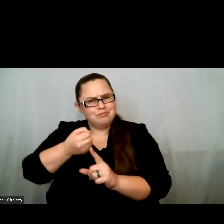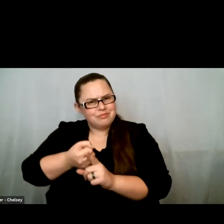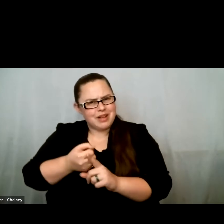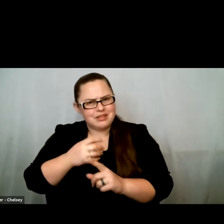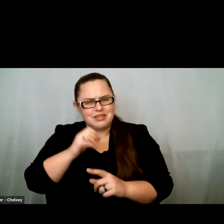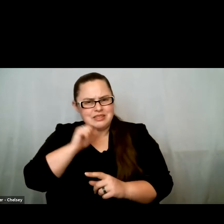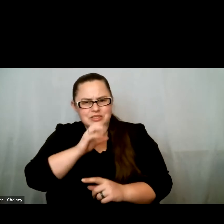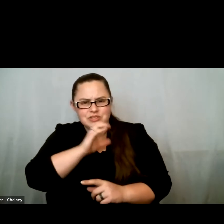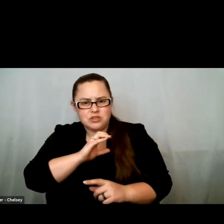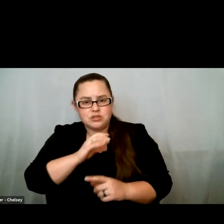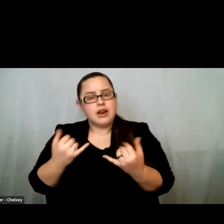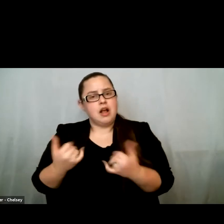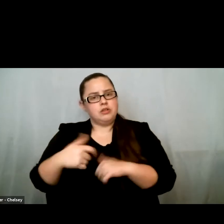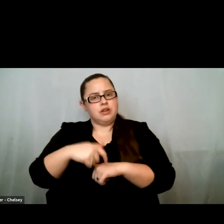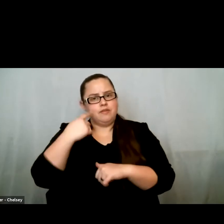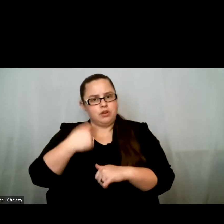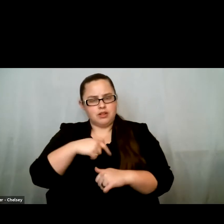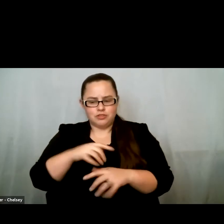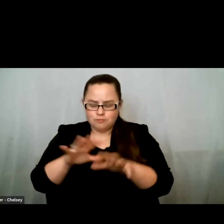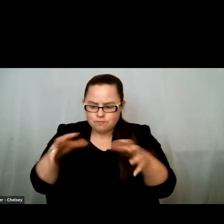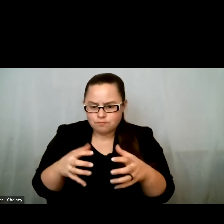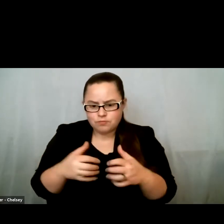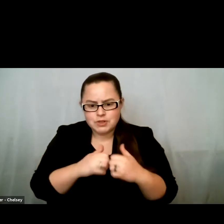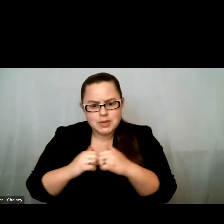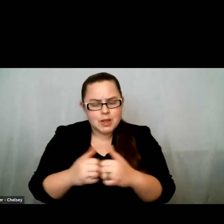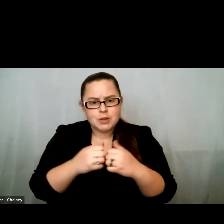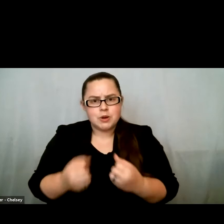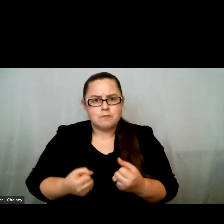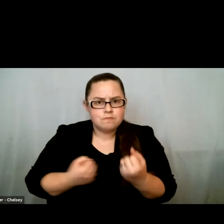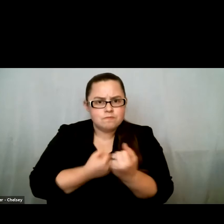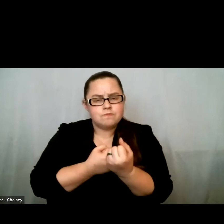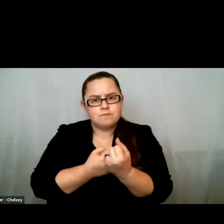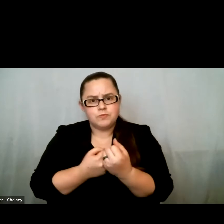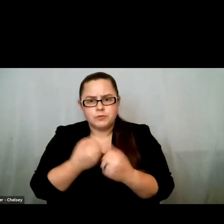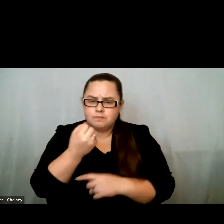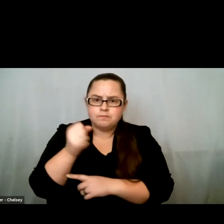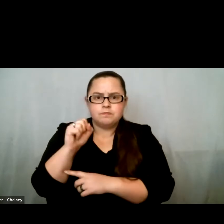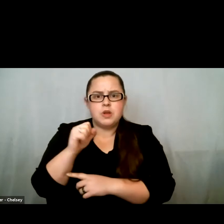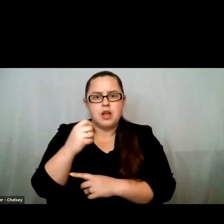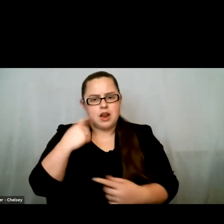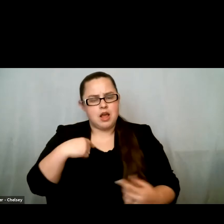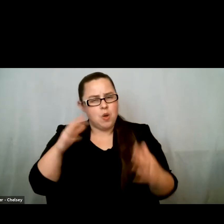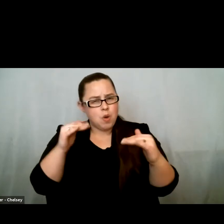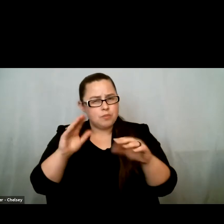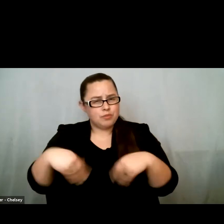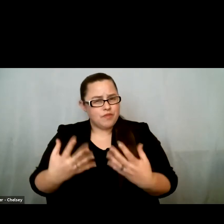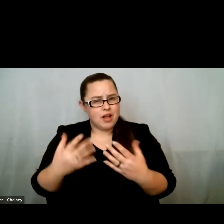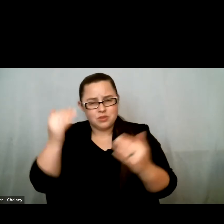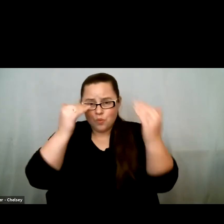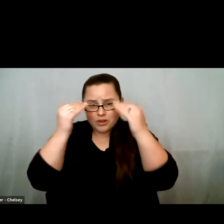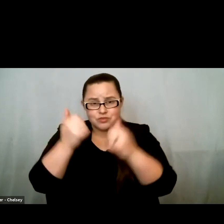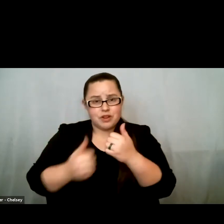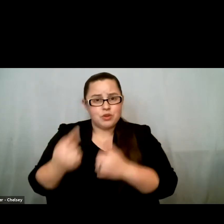together, and I'm happy to be here today with my colleagues. I hope this brings awareness to everyone and we can stand together. Thank you.